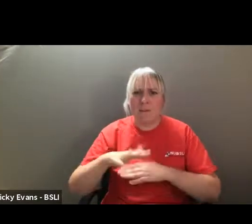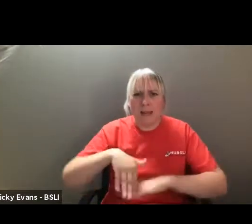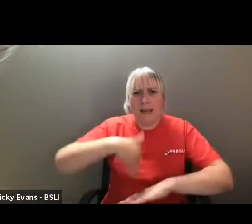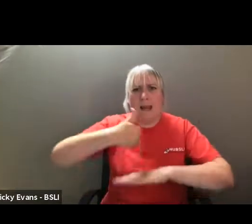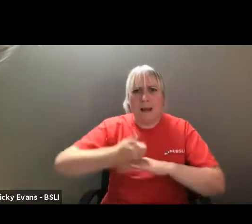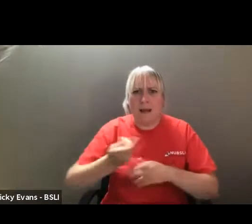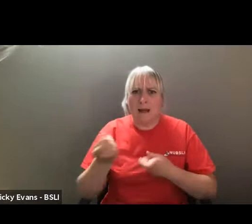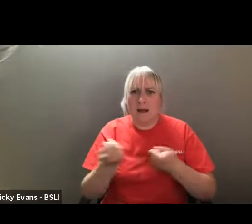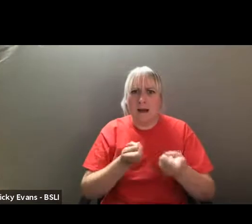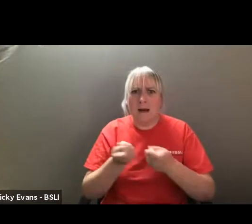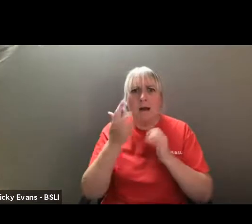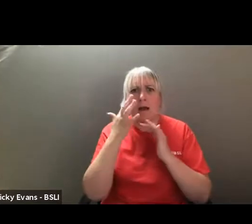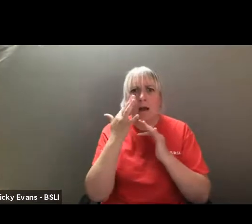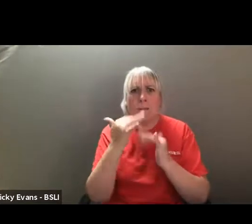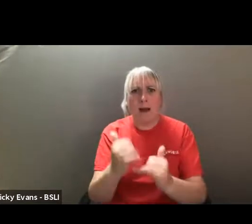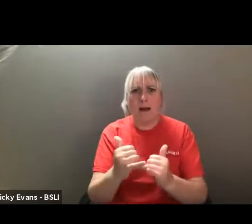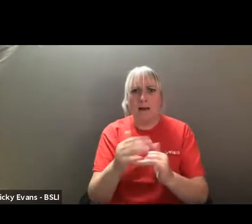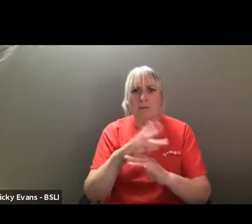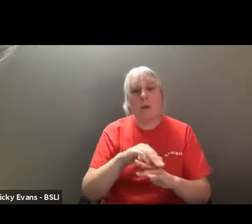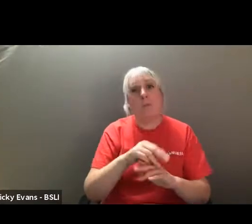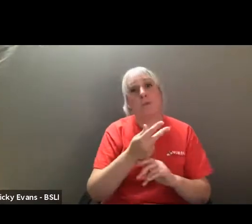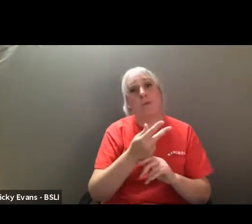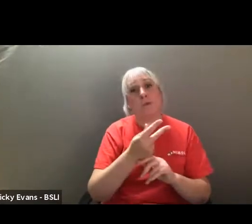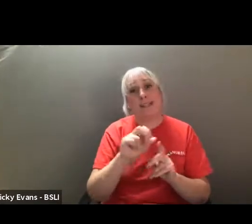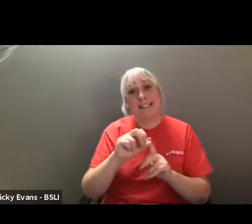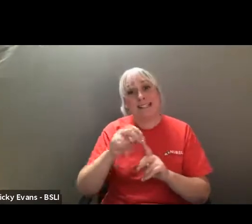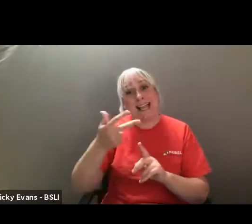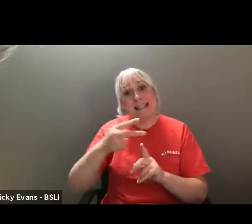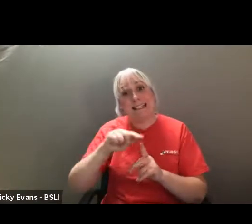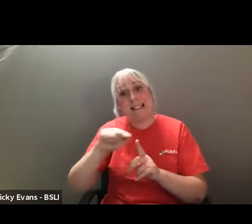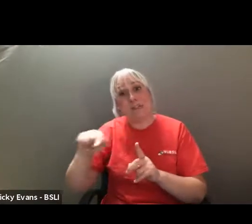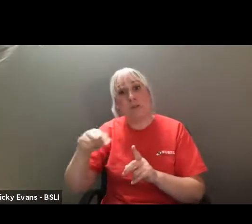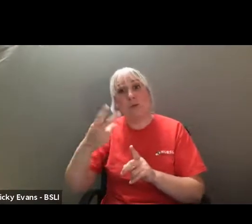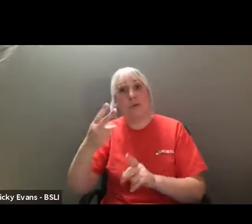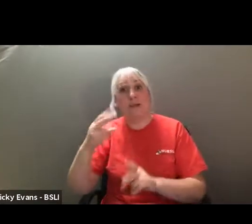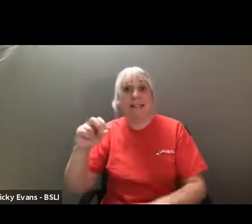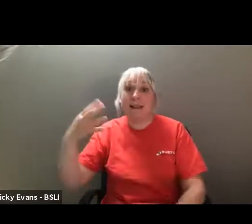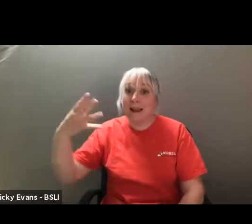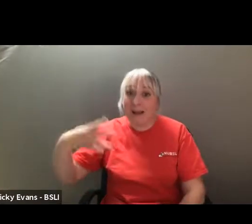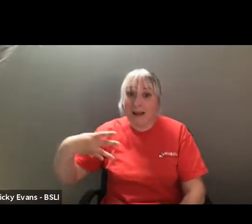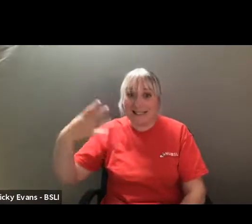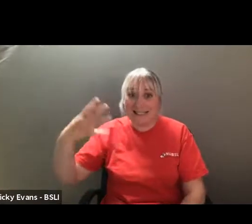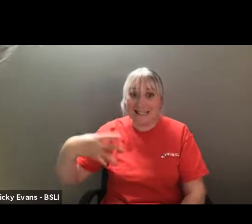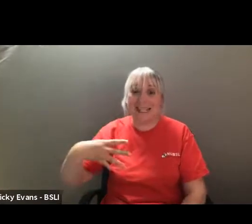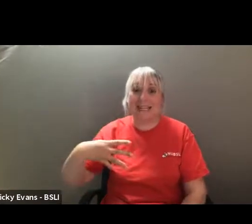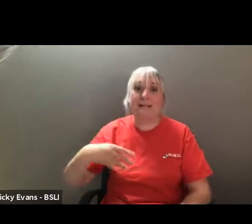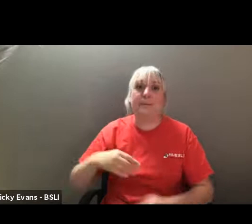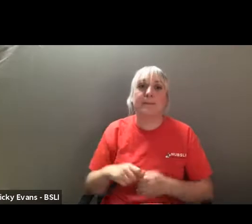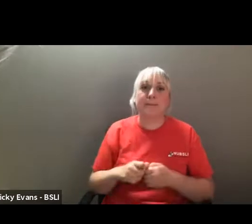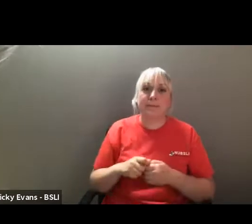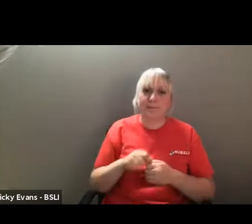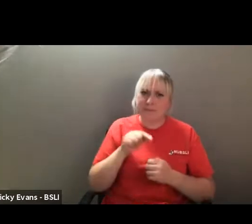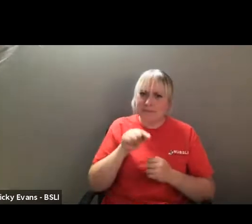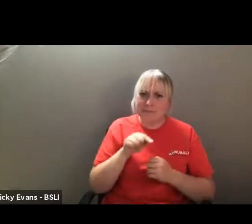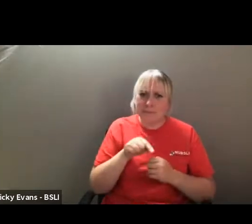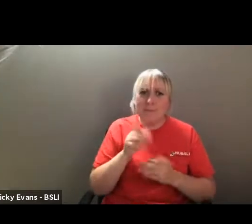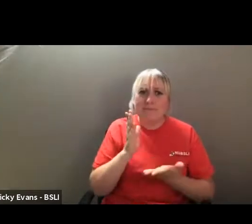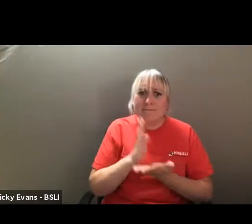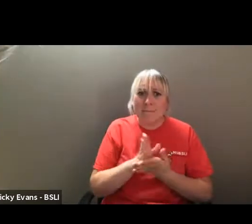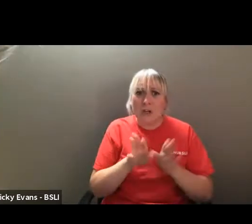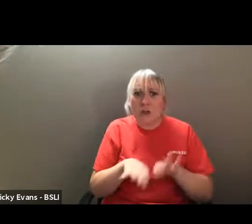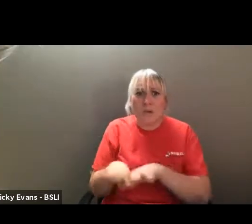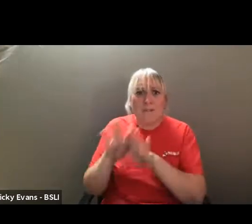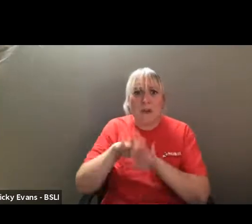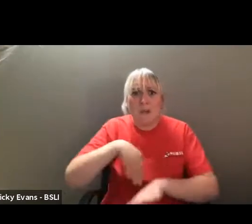from 2018 to 2019. But this was not a universal basic income pilot. This was